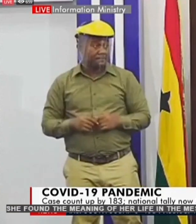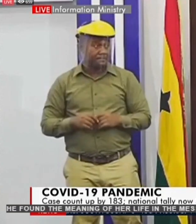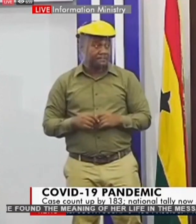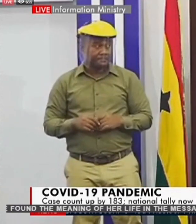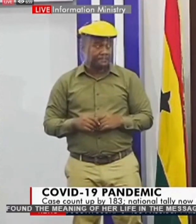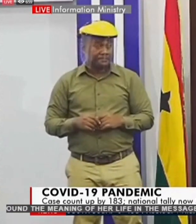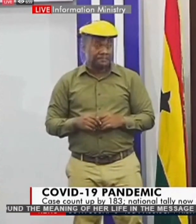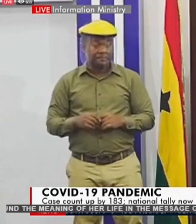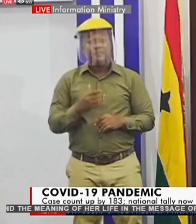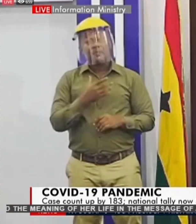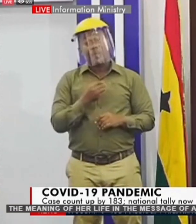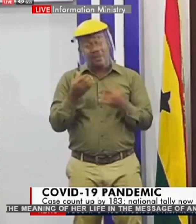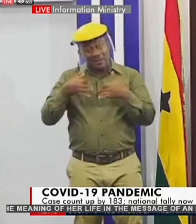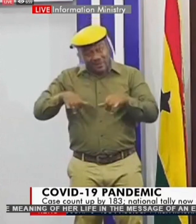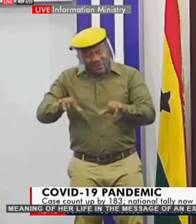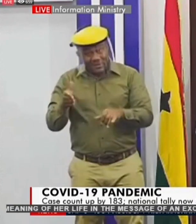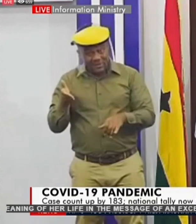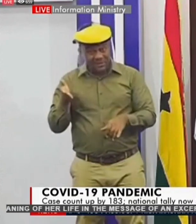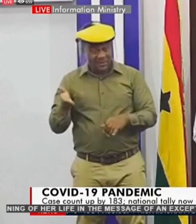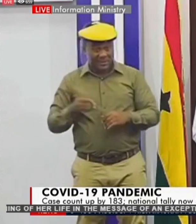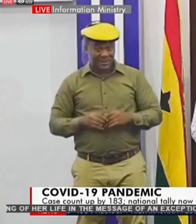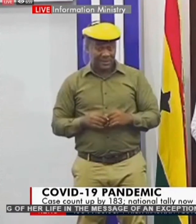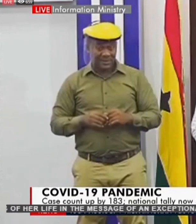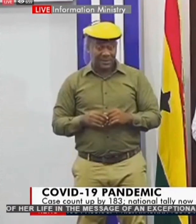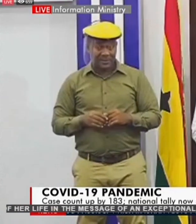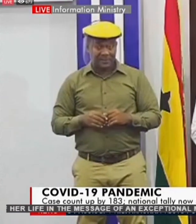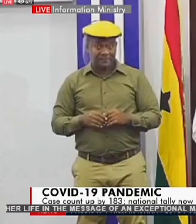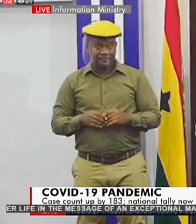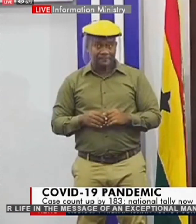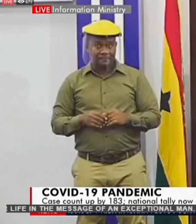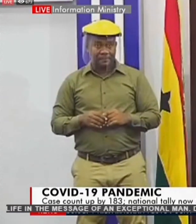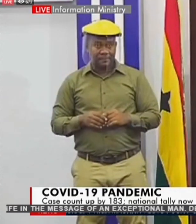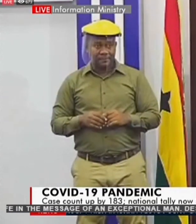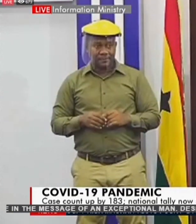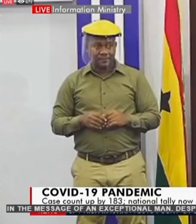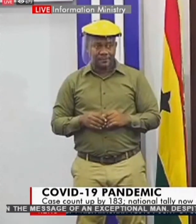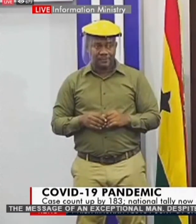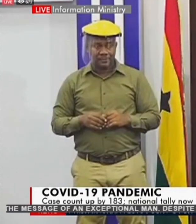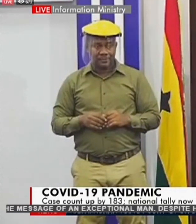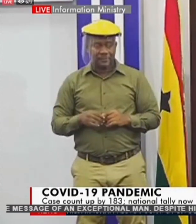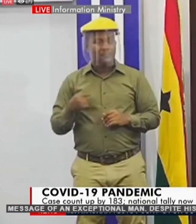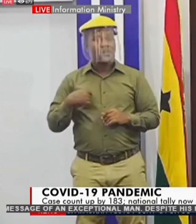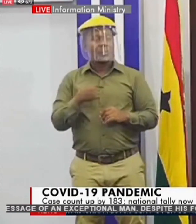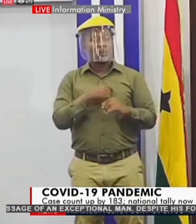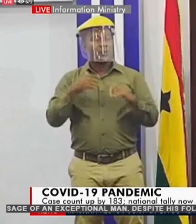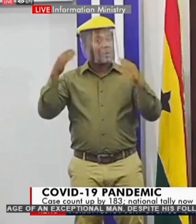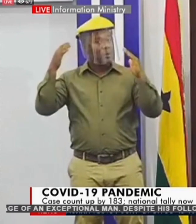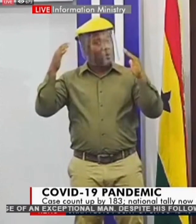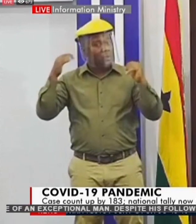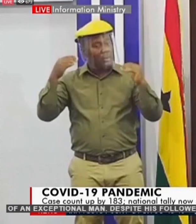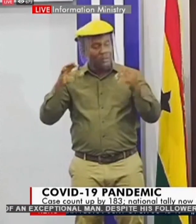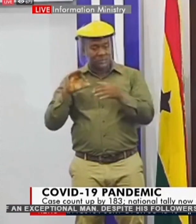COVID-19, and while they were under care. We hope to continue to work